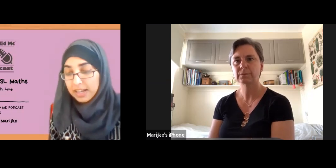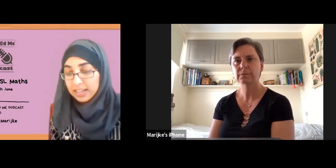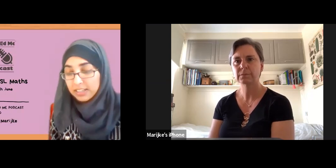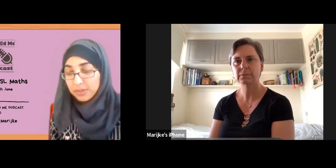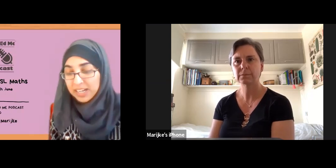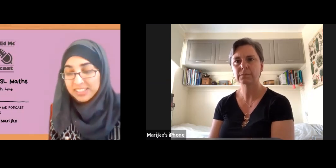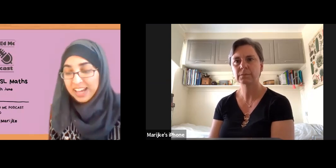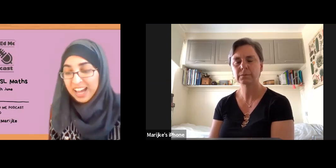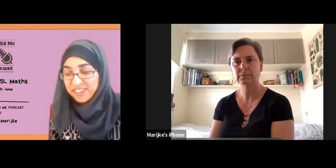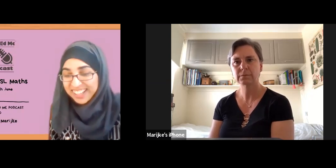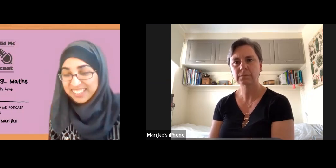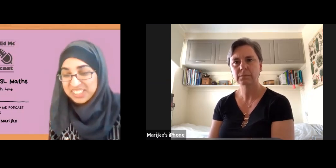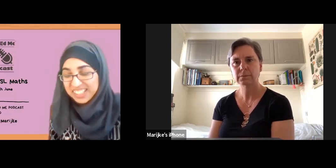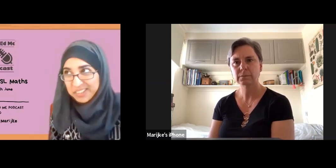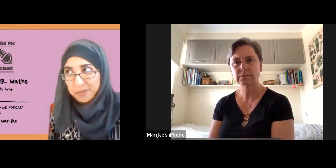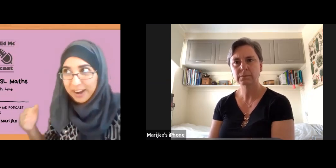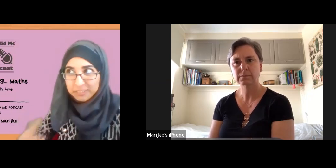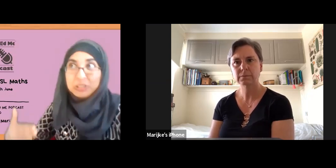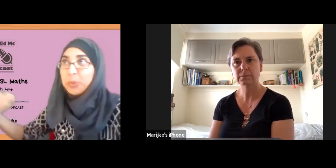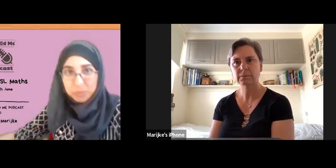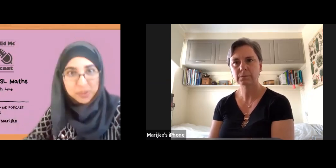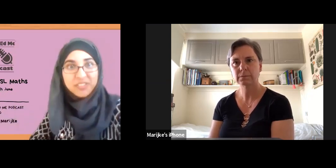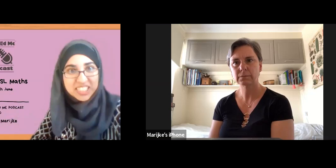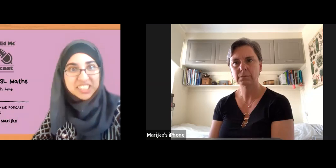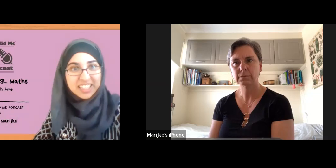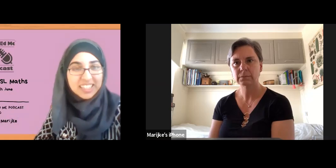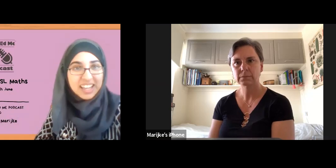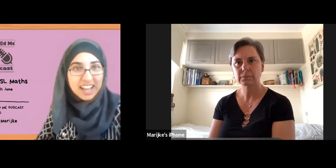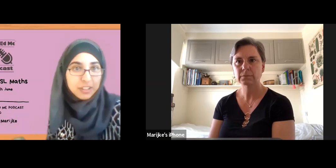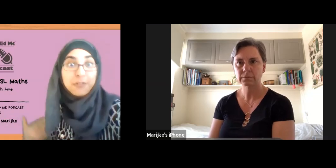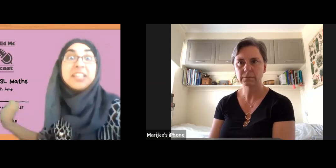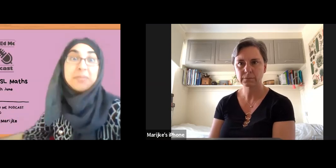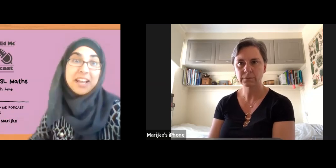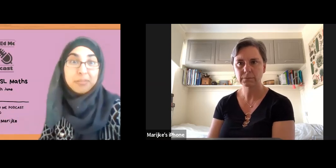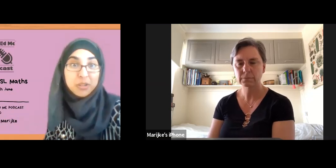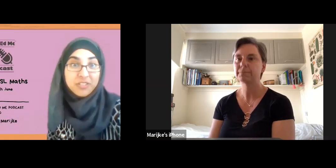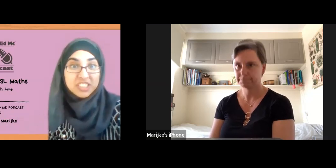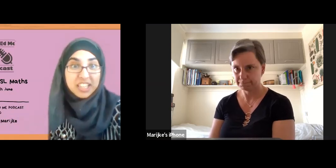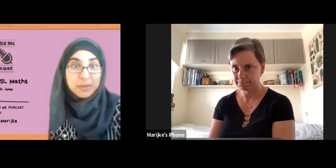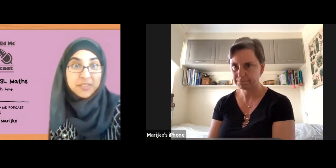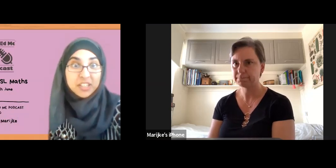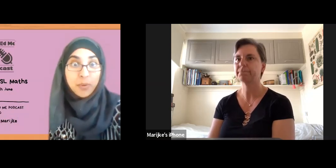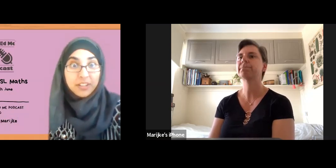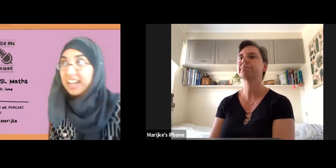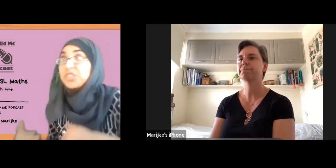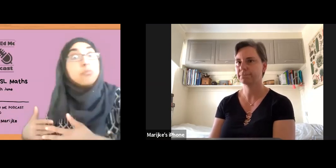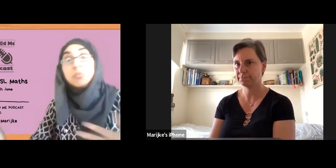then when I did that, I realized what I'd been doing previously and the freedom I had previously when I was unqualified. I had so much more